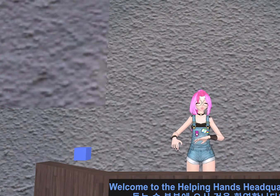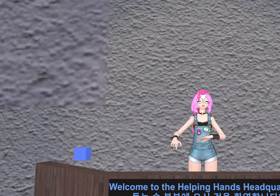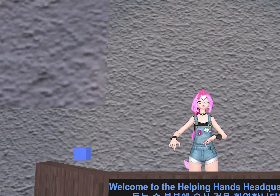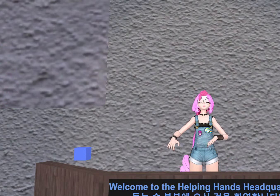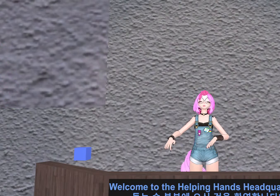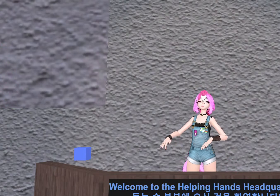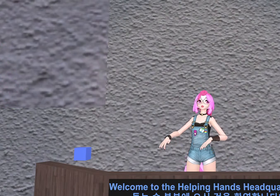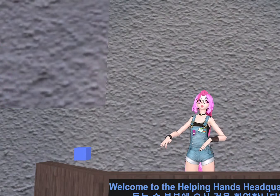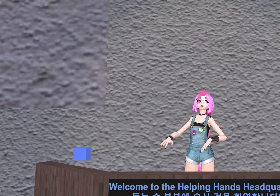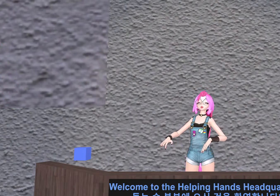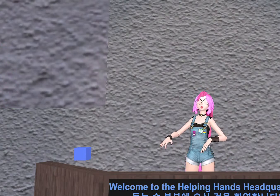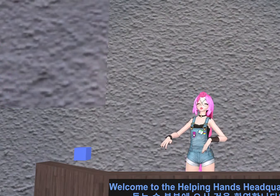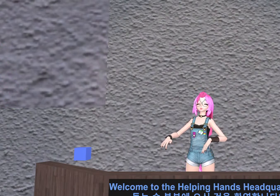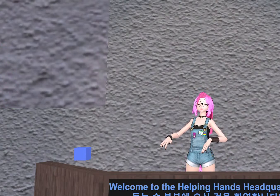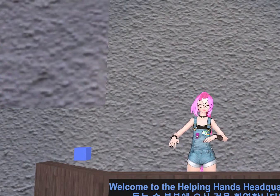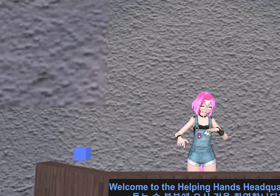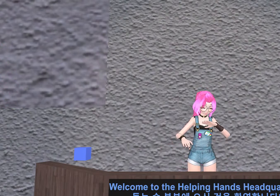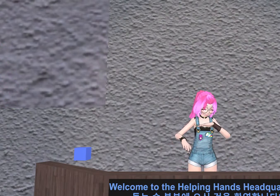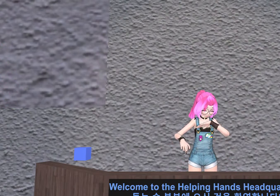Okay.